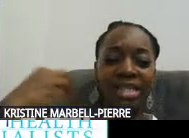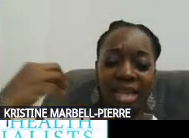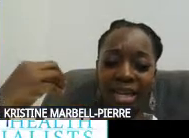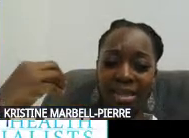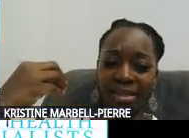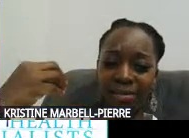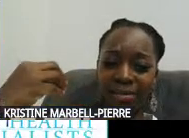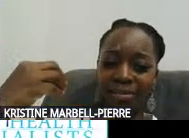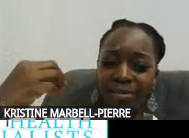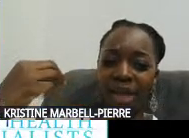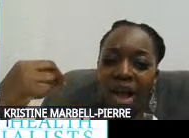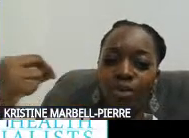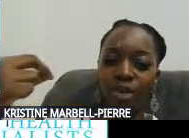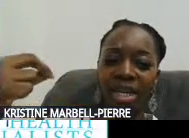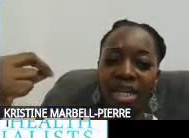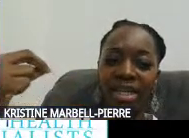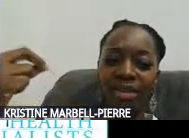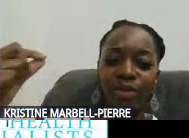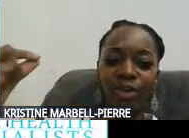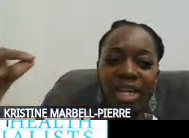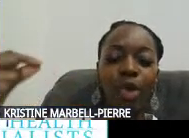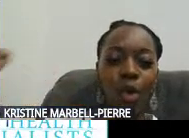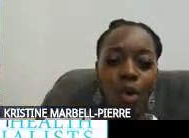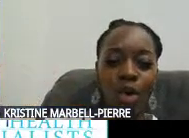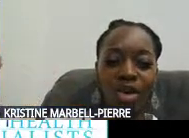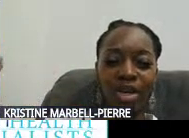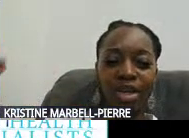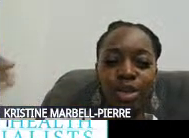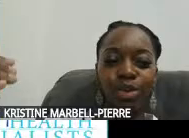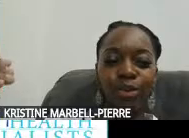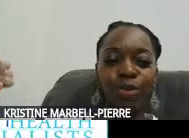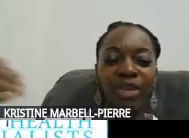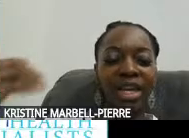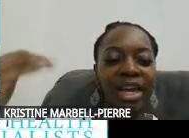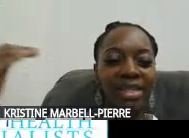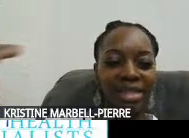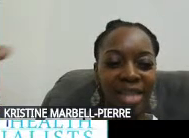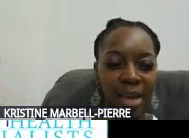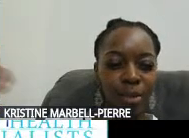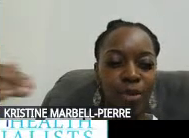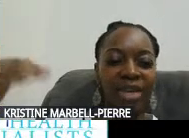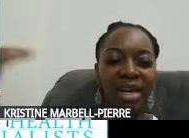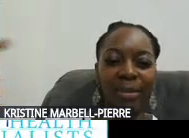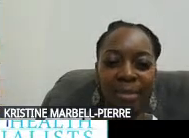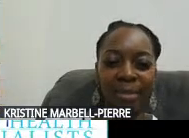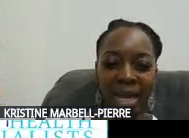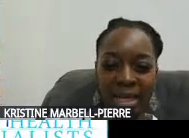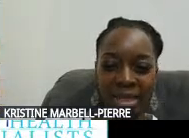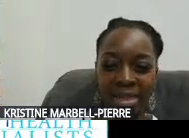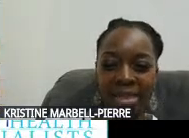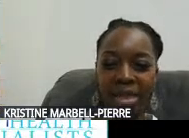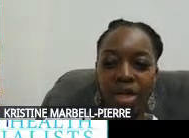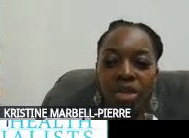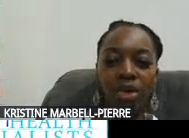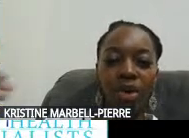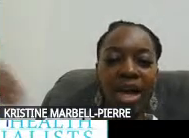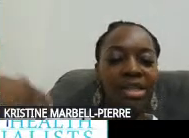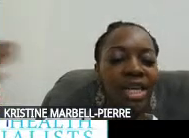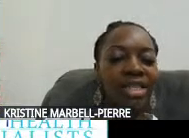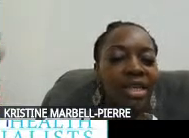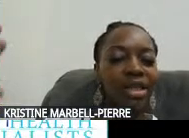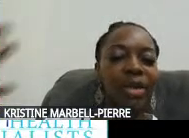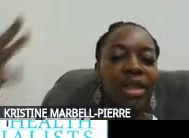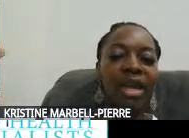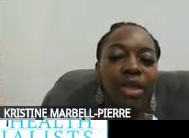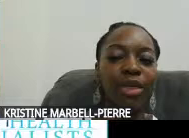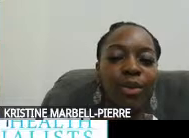these things are really, really core to feeling stable, feeling balanced. So as you're